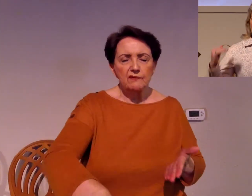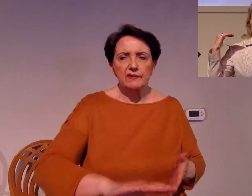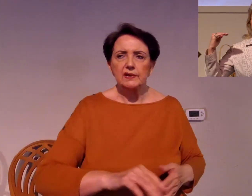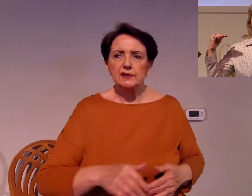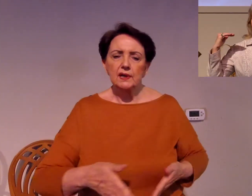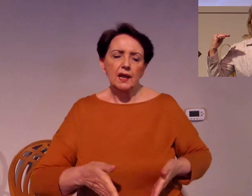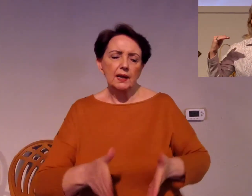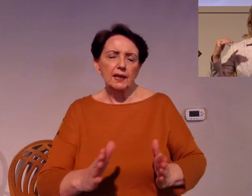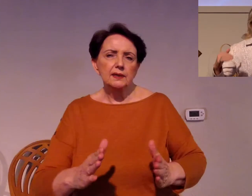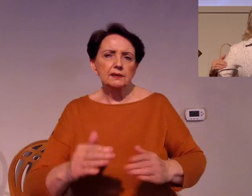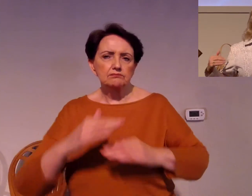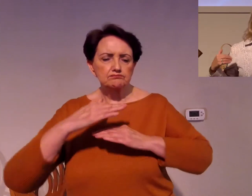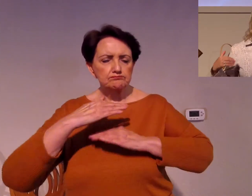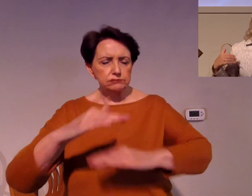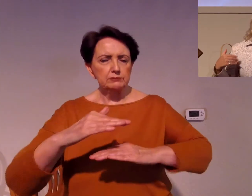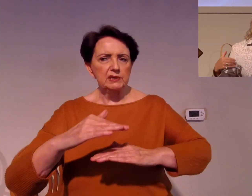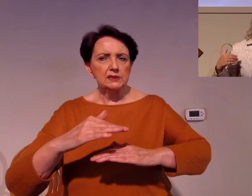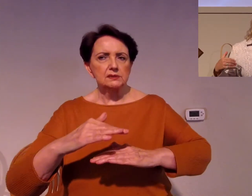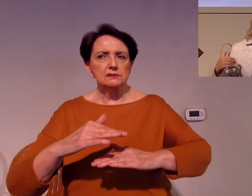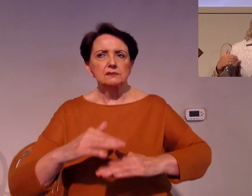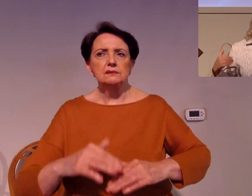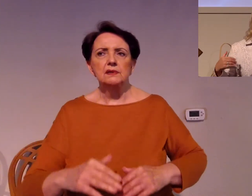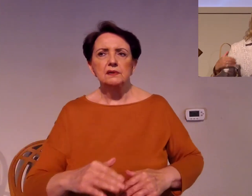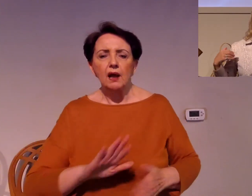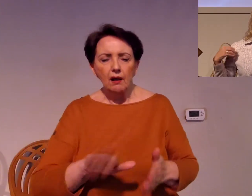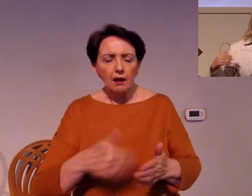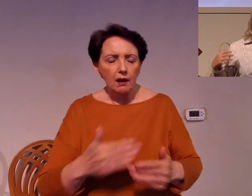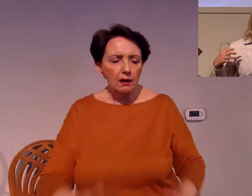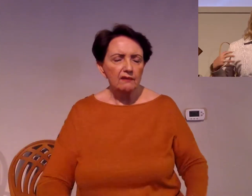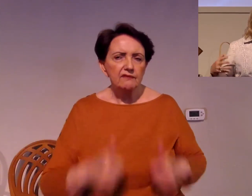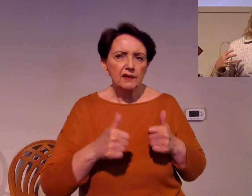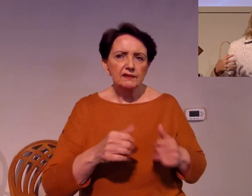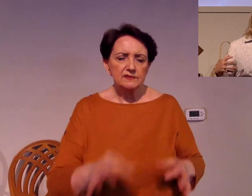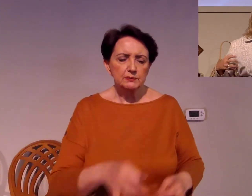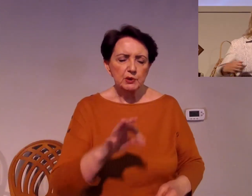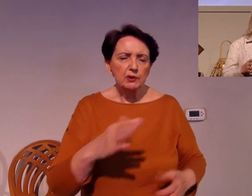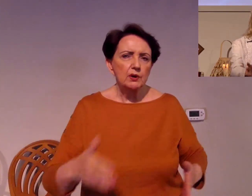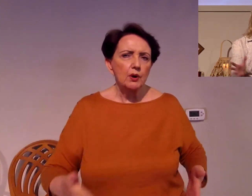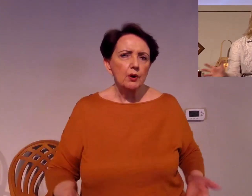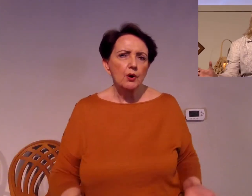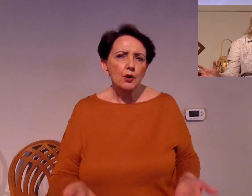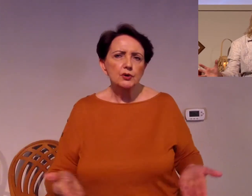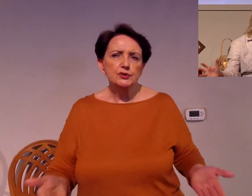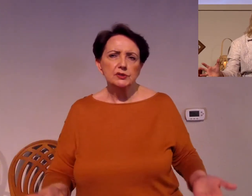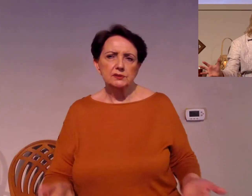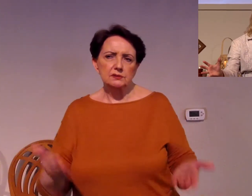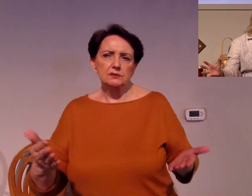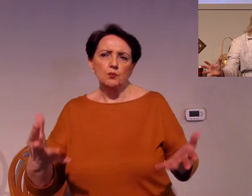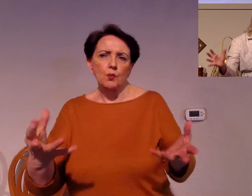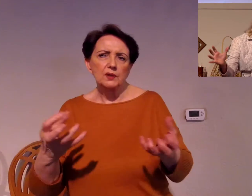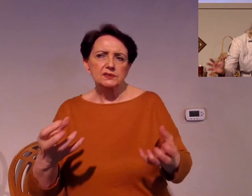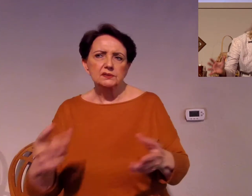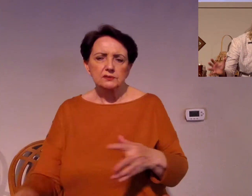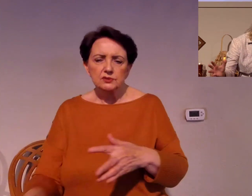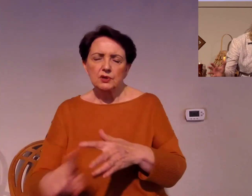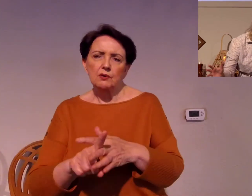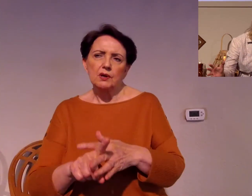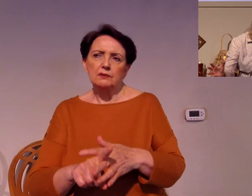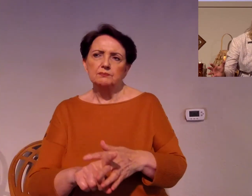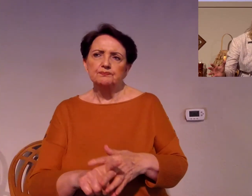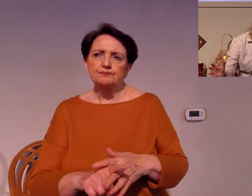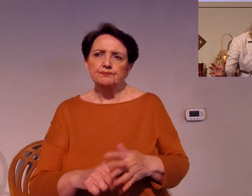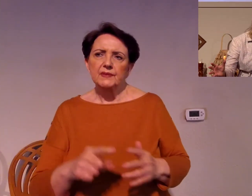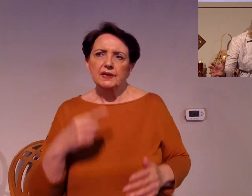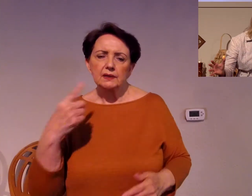it hold us at our upper limit, because all of life, spirit, is urging and wanting this to come out. That only can come